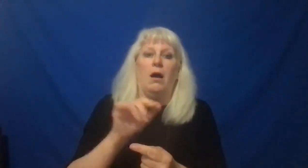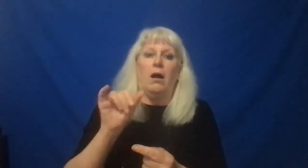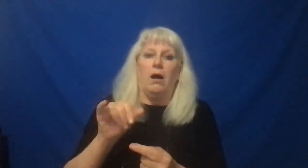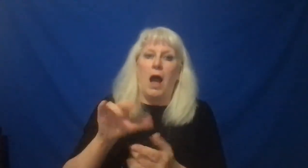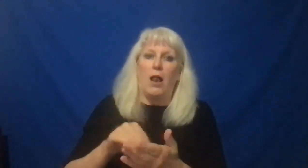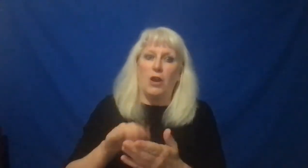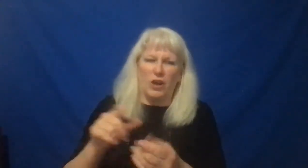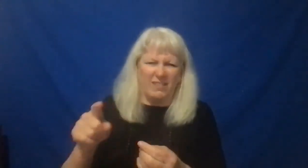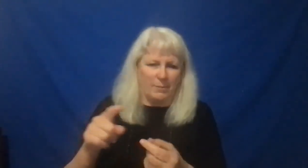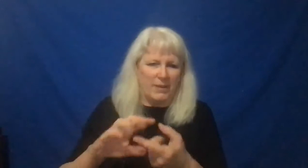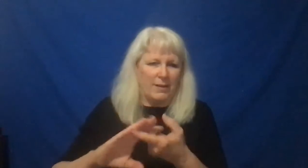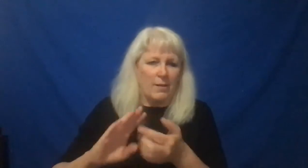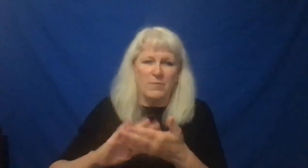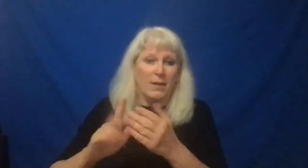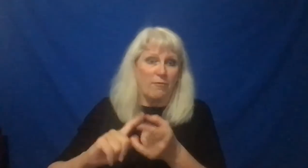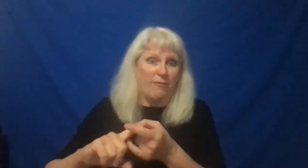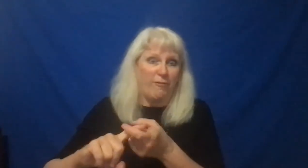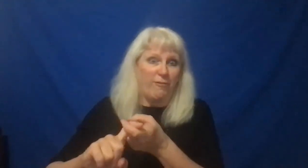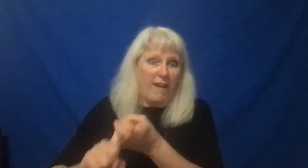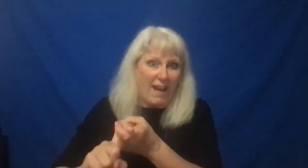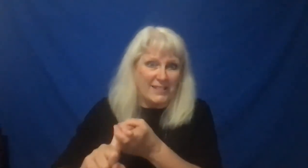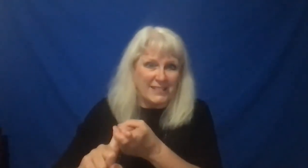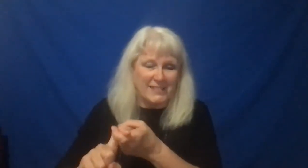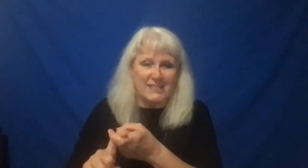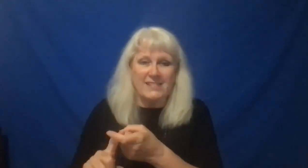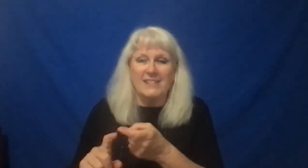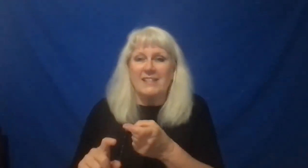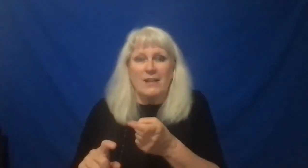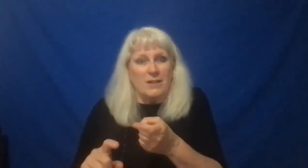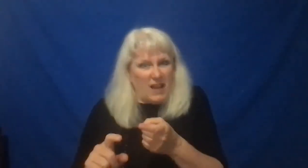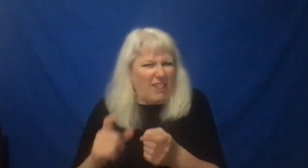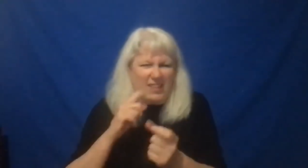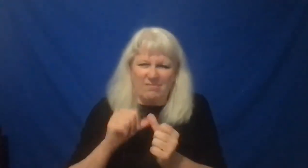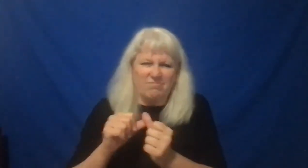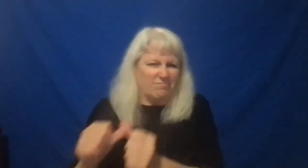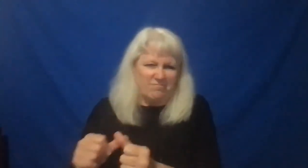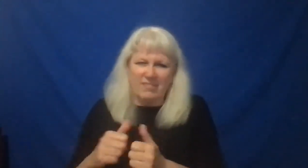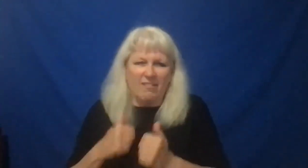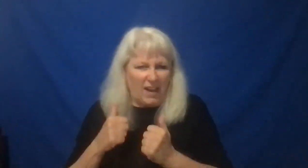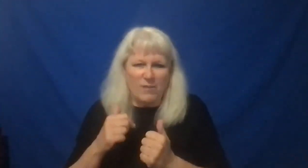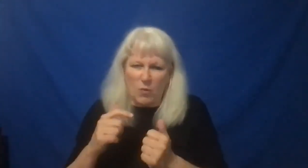B alcoholic trustee cares for another.